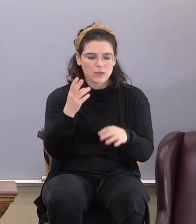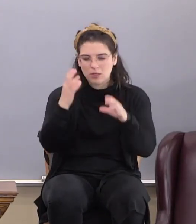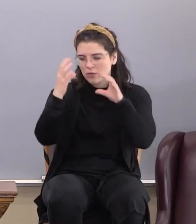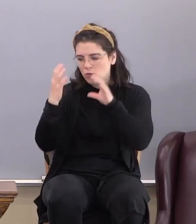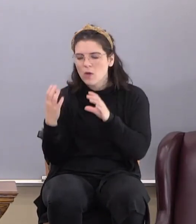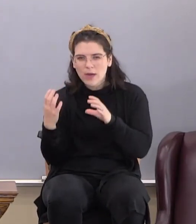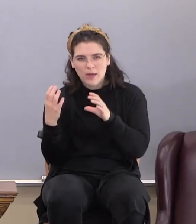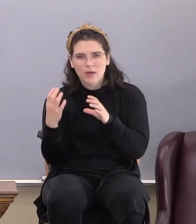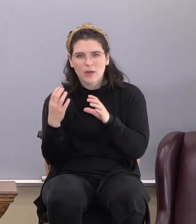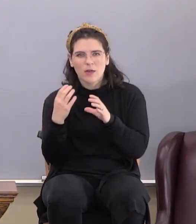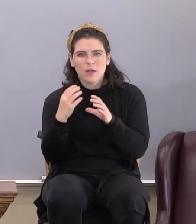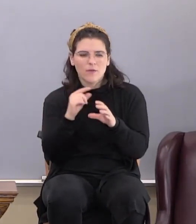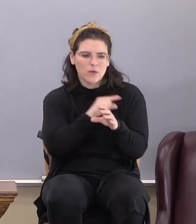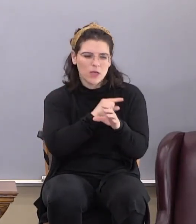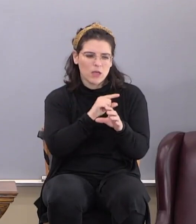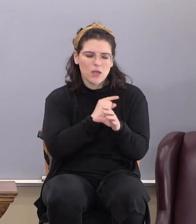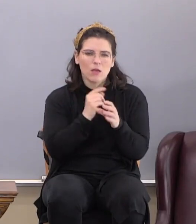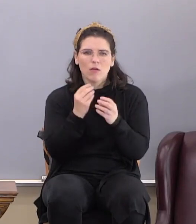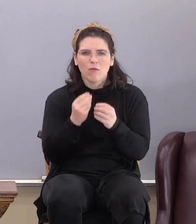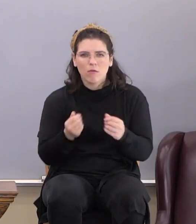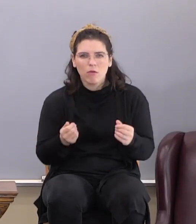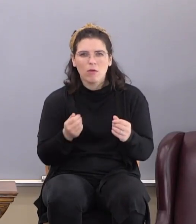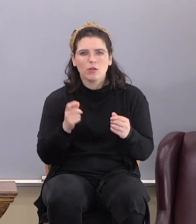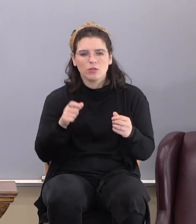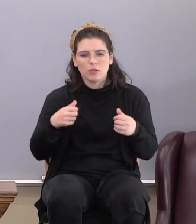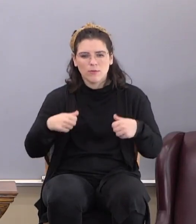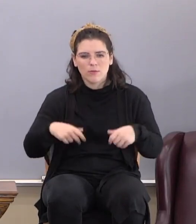weight. She needed permission to yell